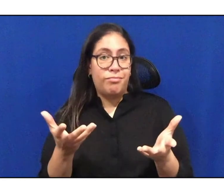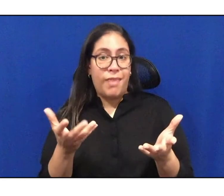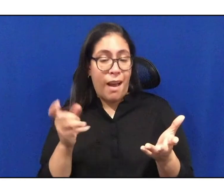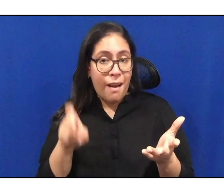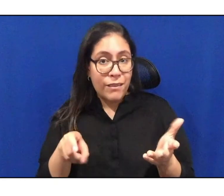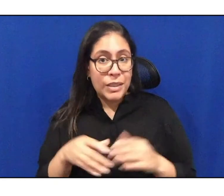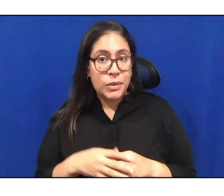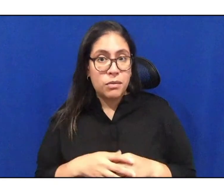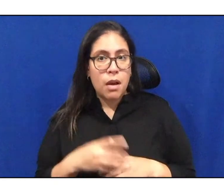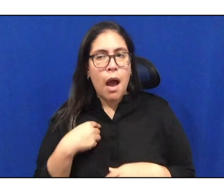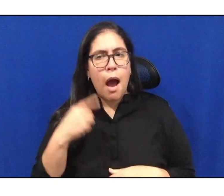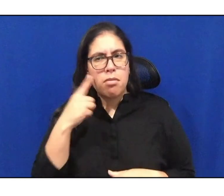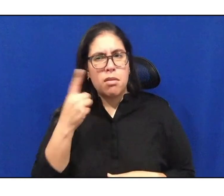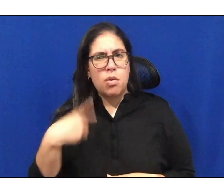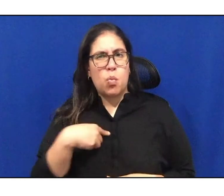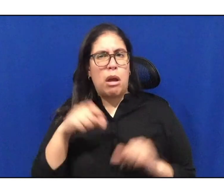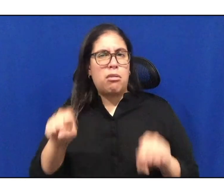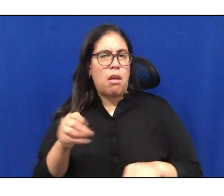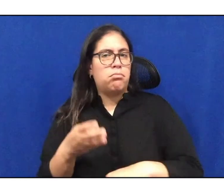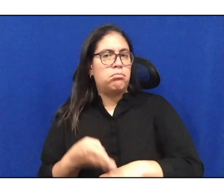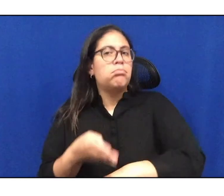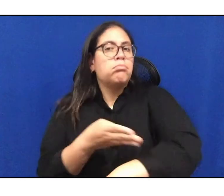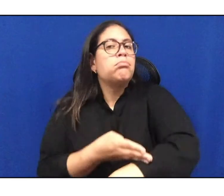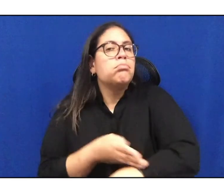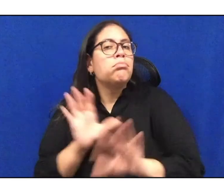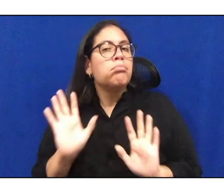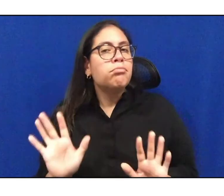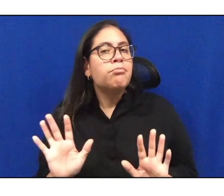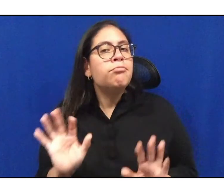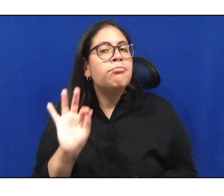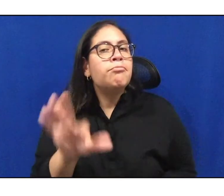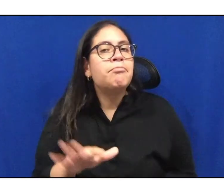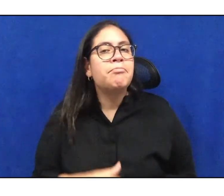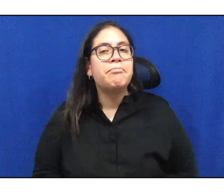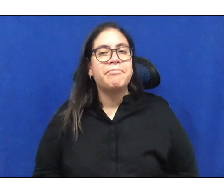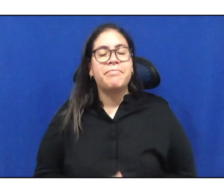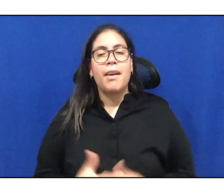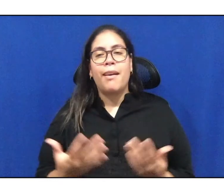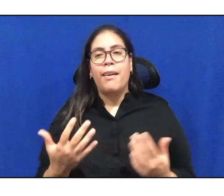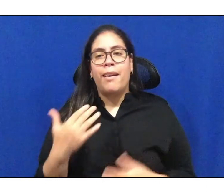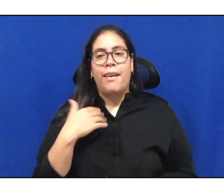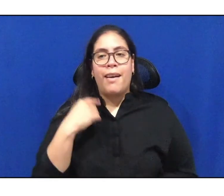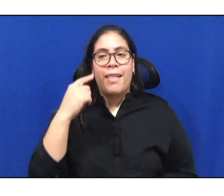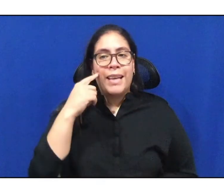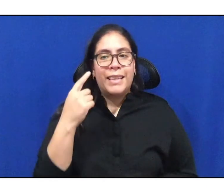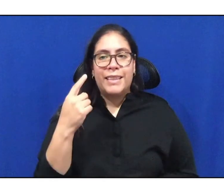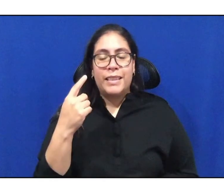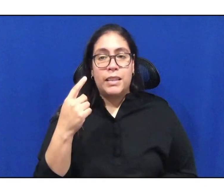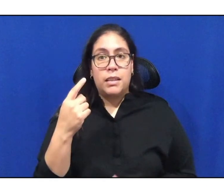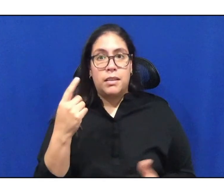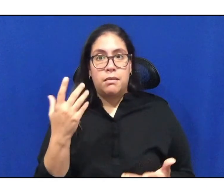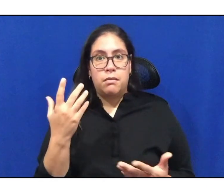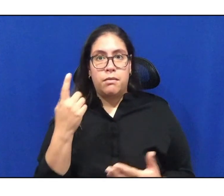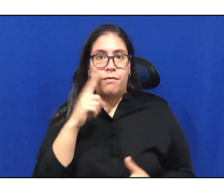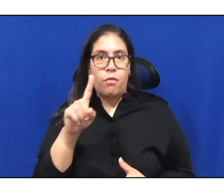can do better. That's all I'm gonna say. Because I think that in some arenas,